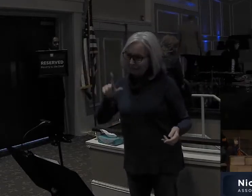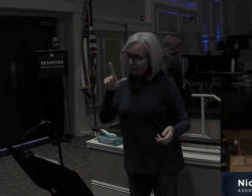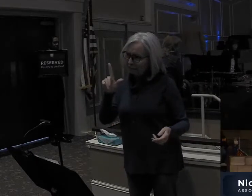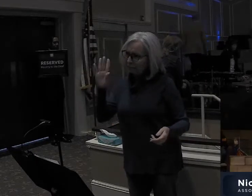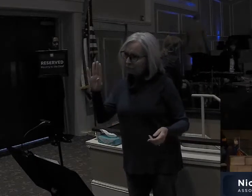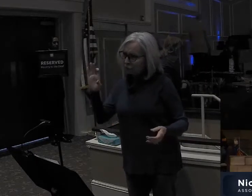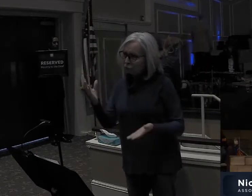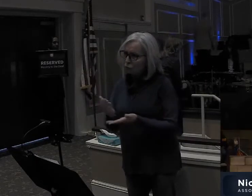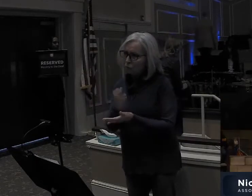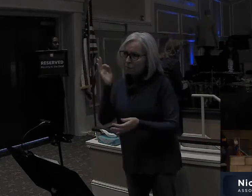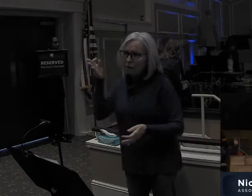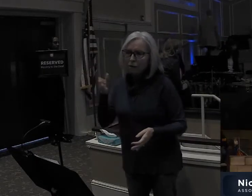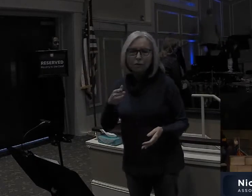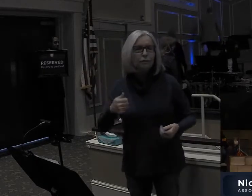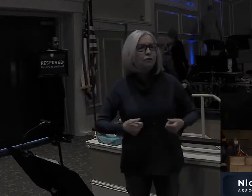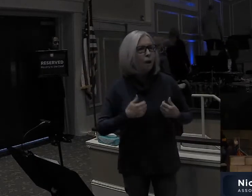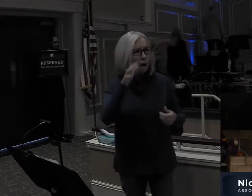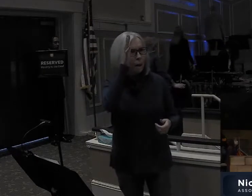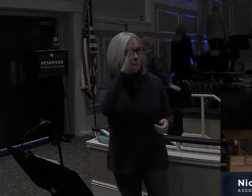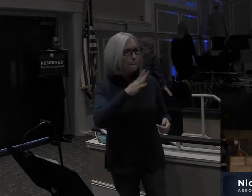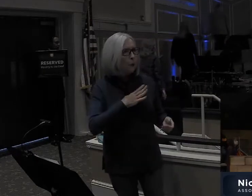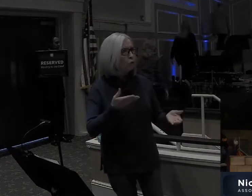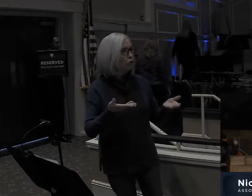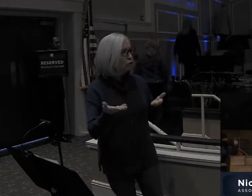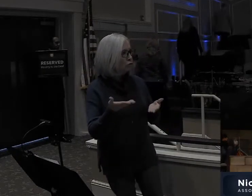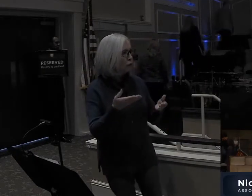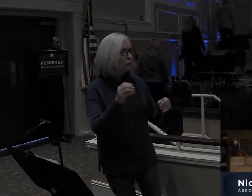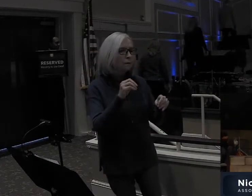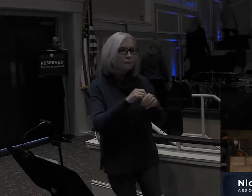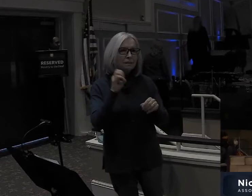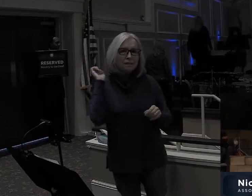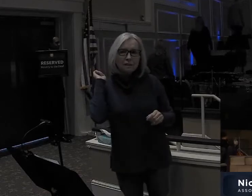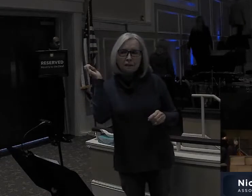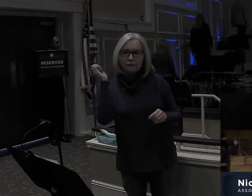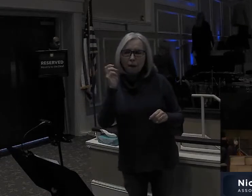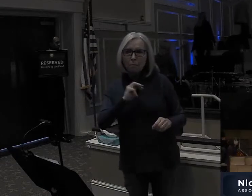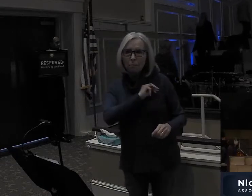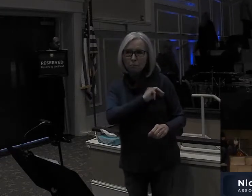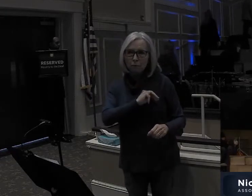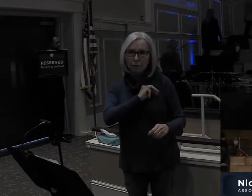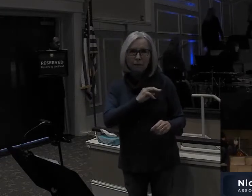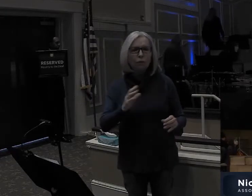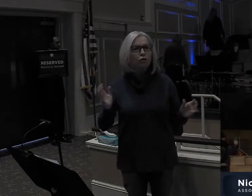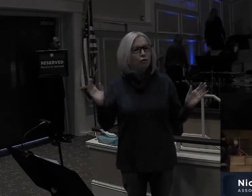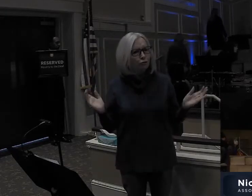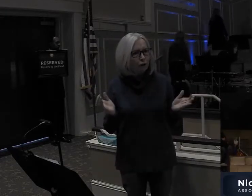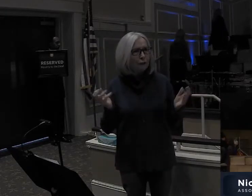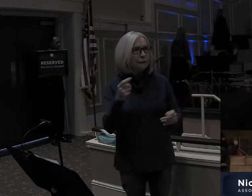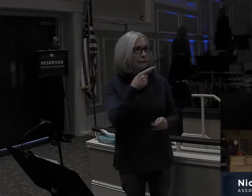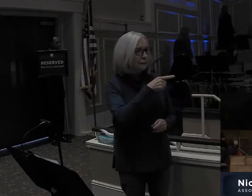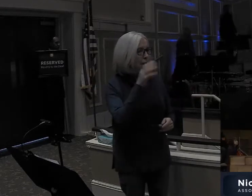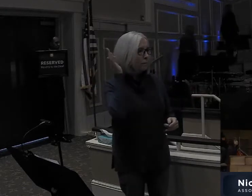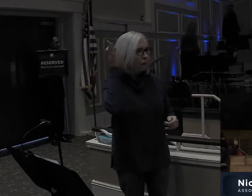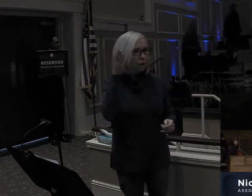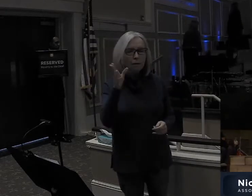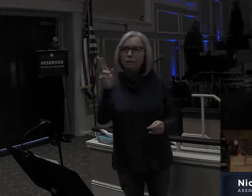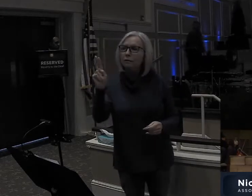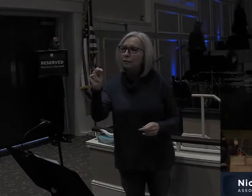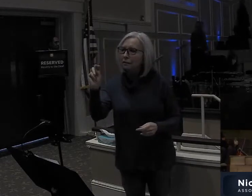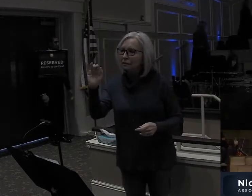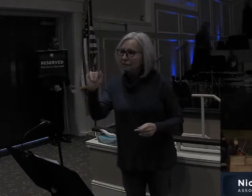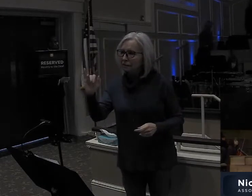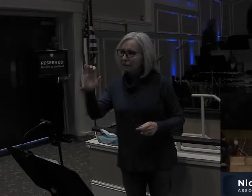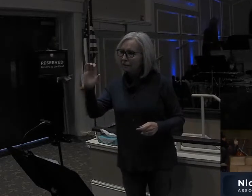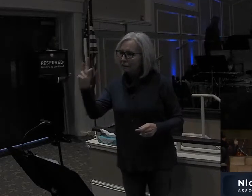Church, a young man who'll be serving in the evangelism ministry. Would you encourage and welcome Pastor Nick Swearingen?